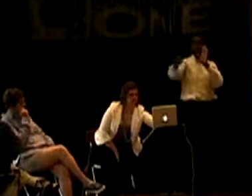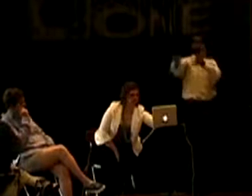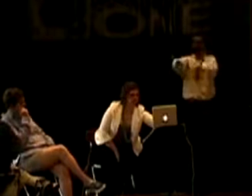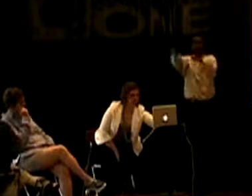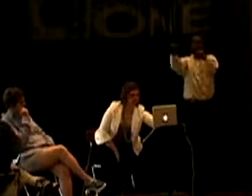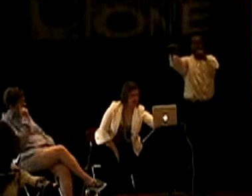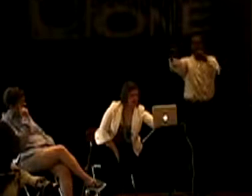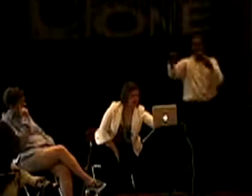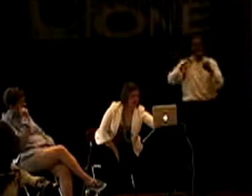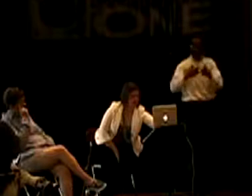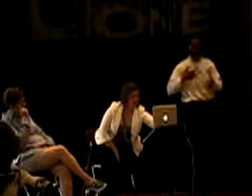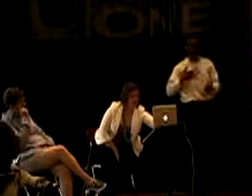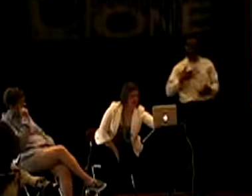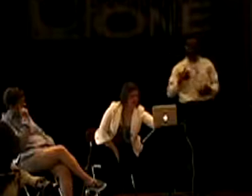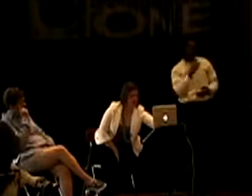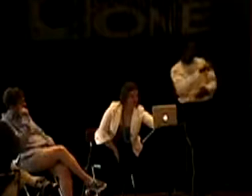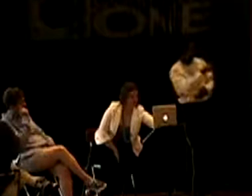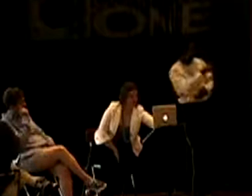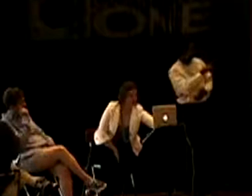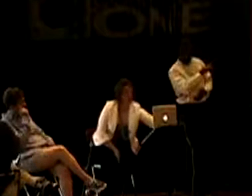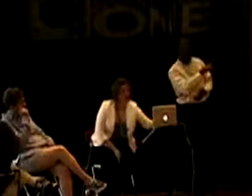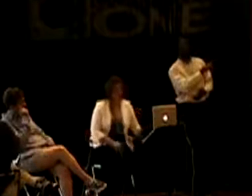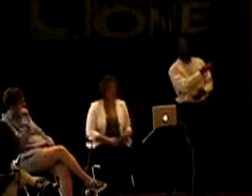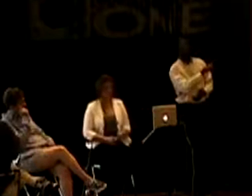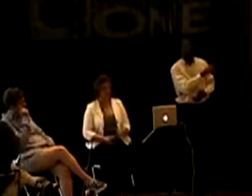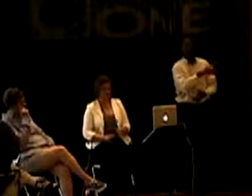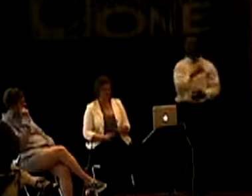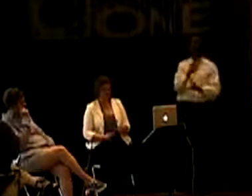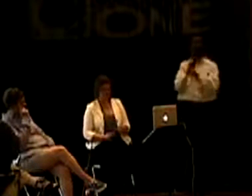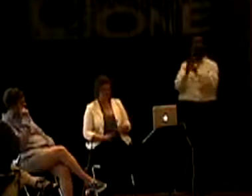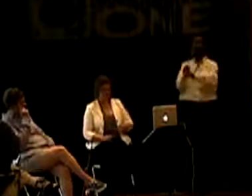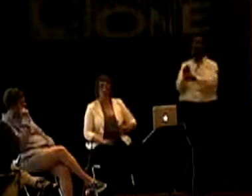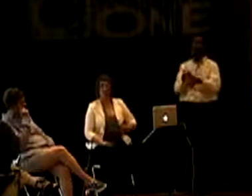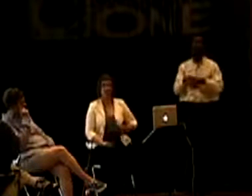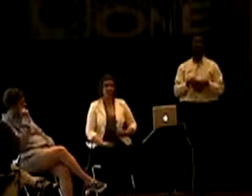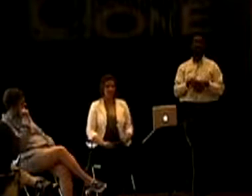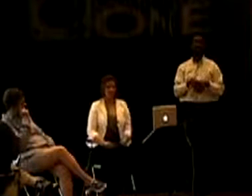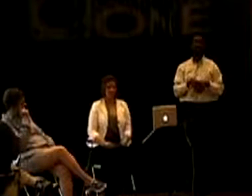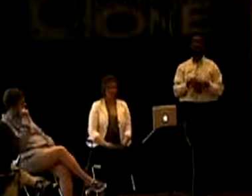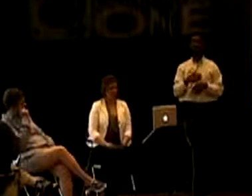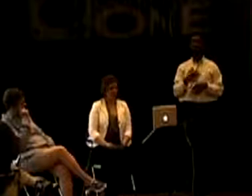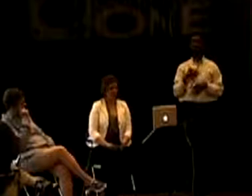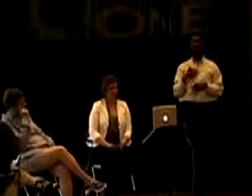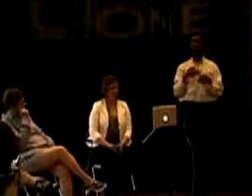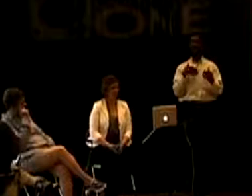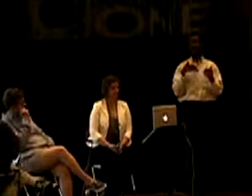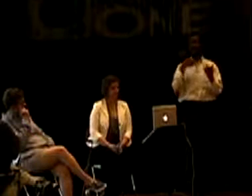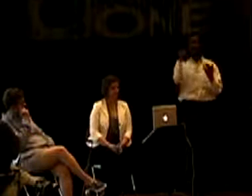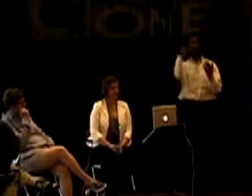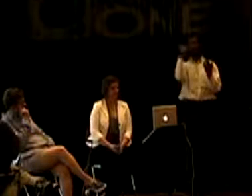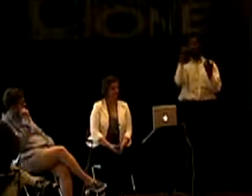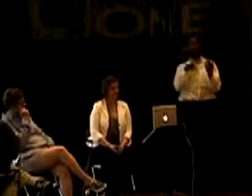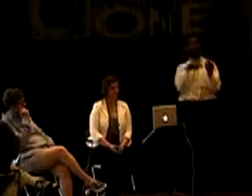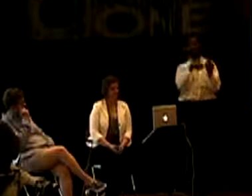Yeah. I knew that in the end, all of the ASL that I was writing would end